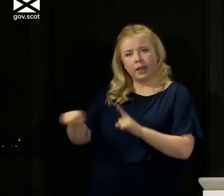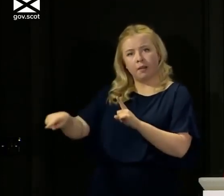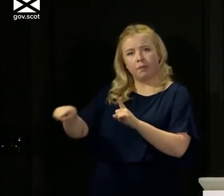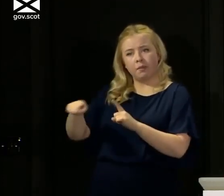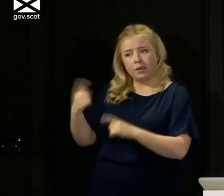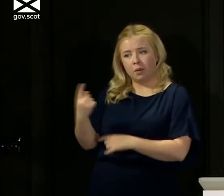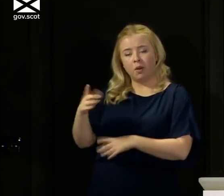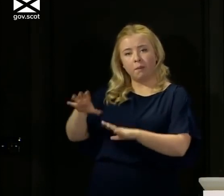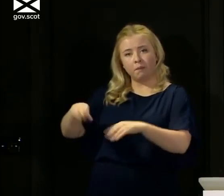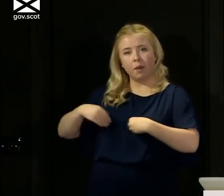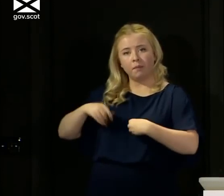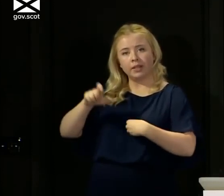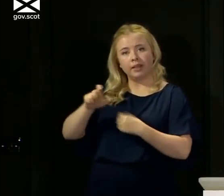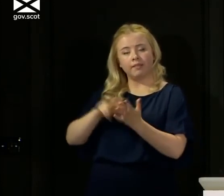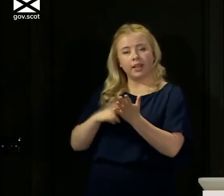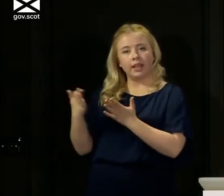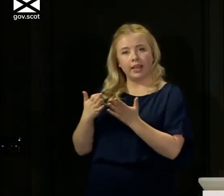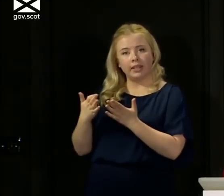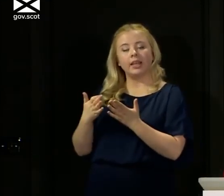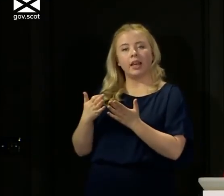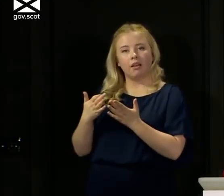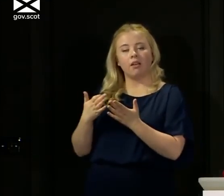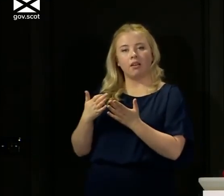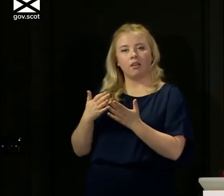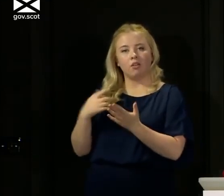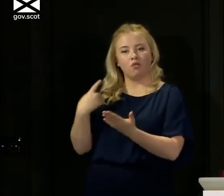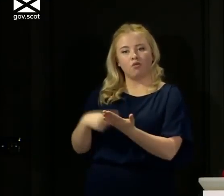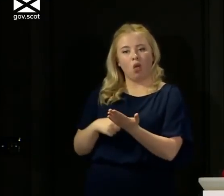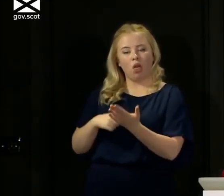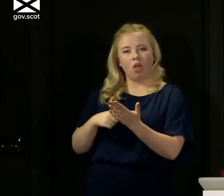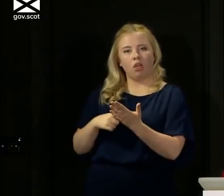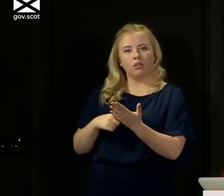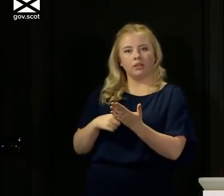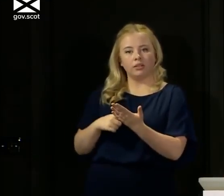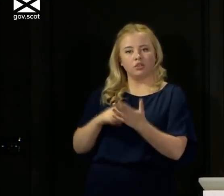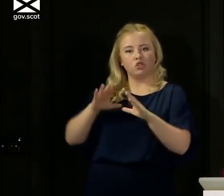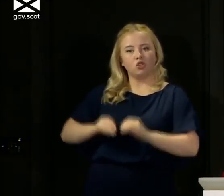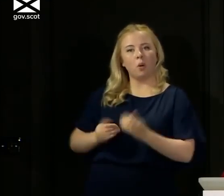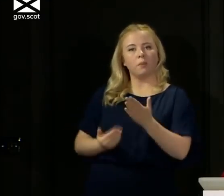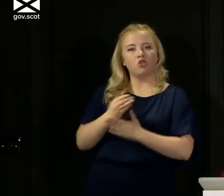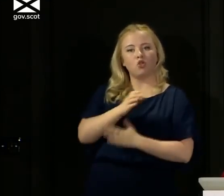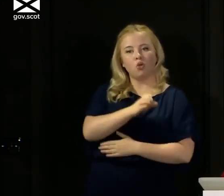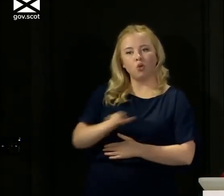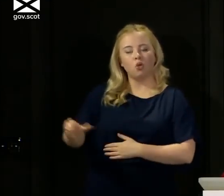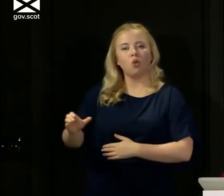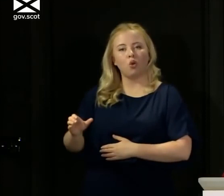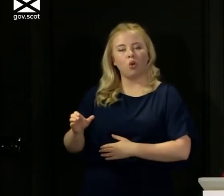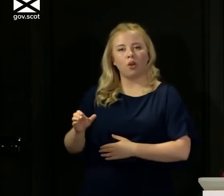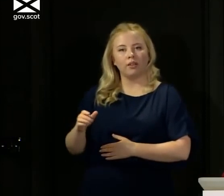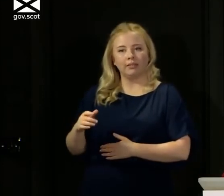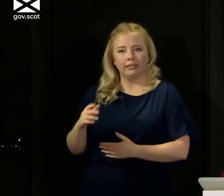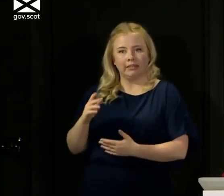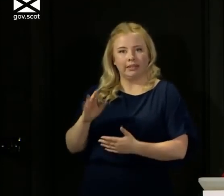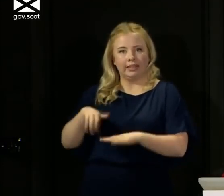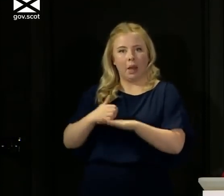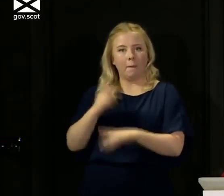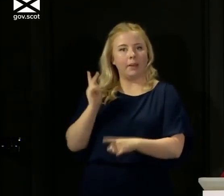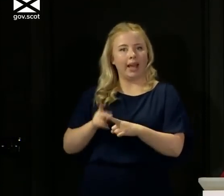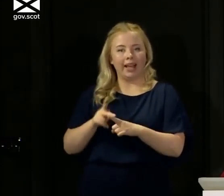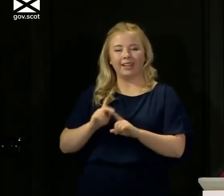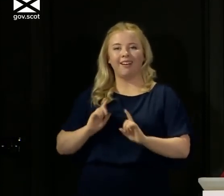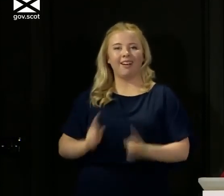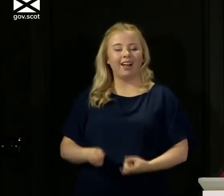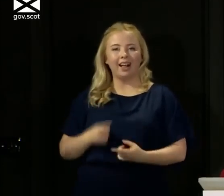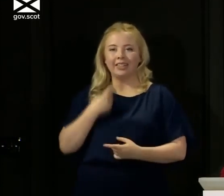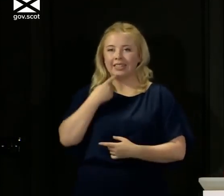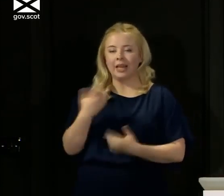on admissions was put in place again. I'm going to be limited, probably not go much further than that in what I say about that specific